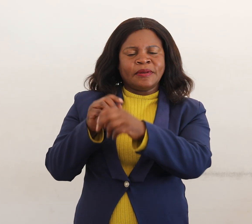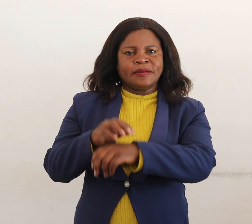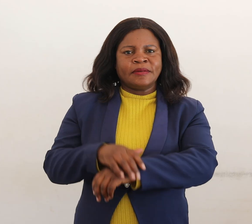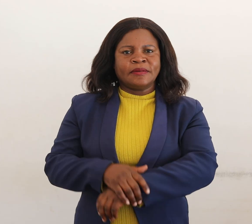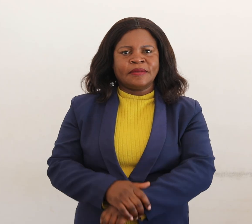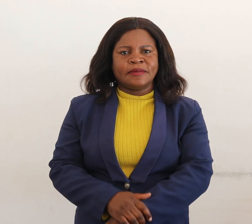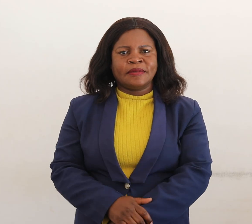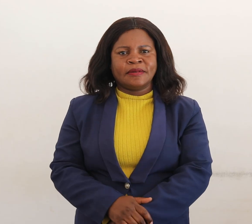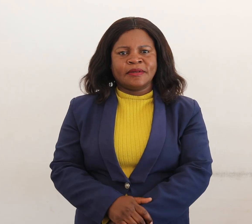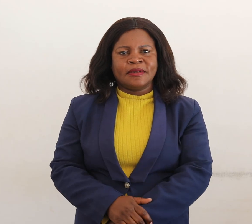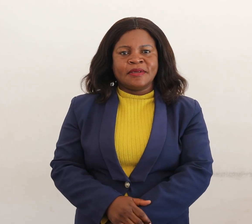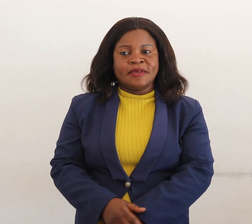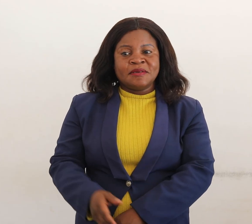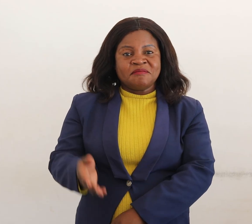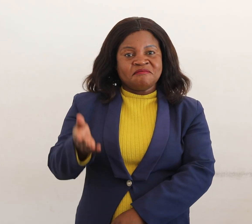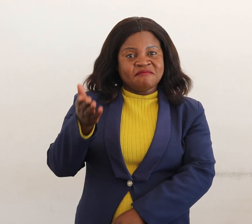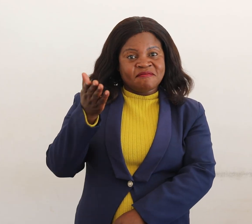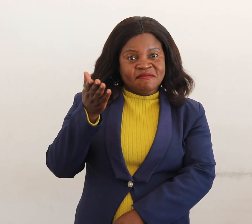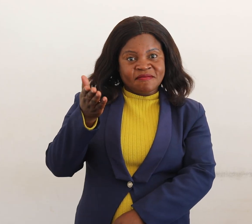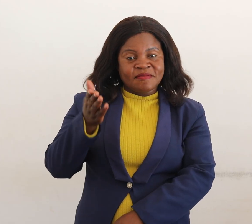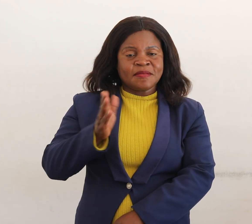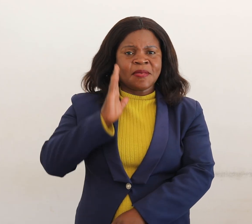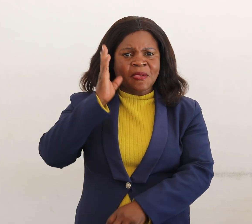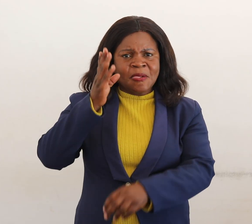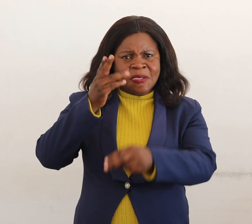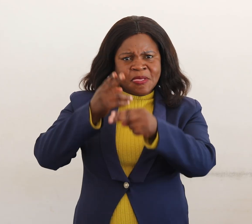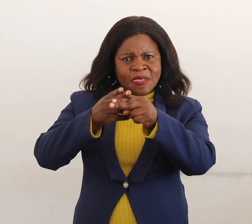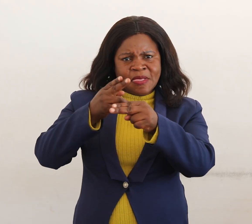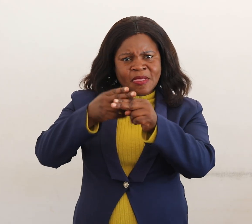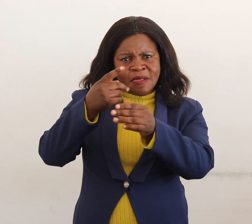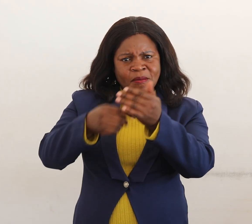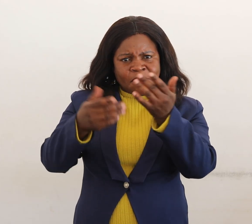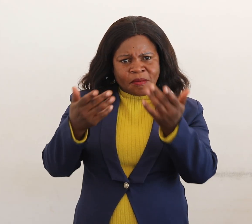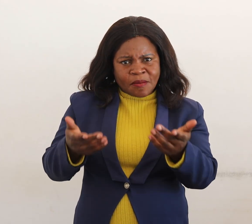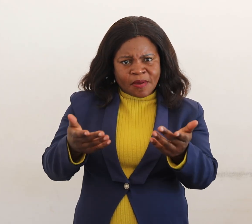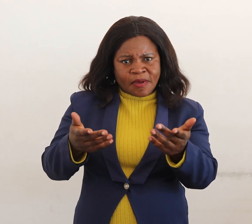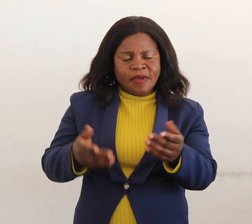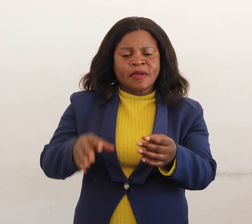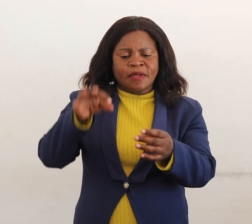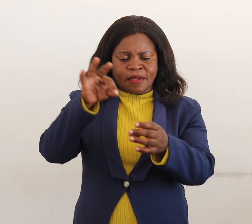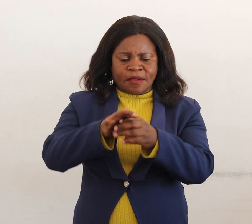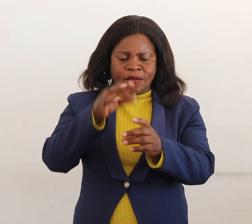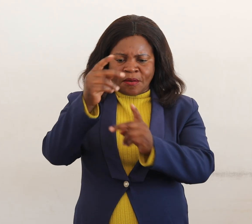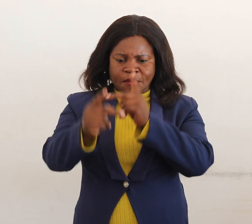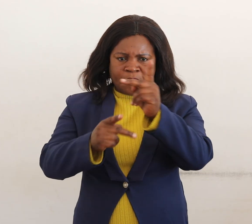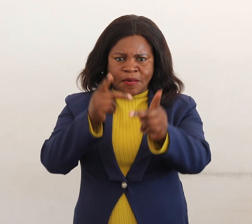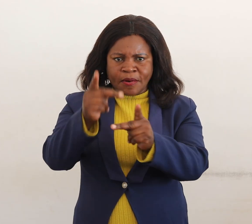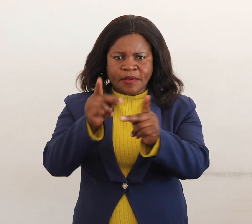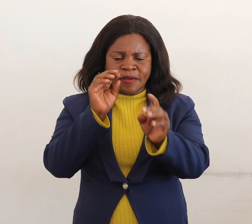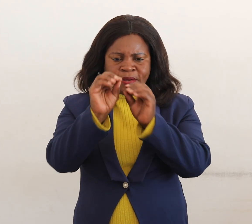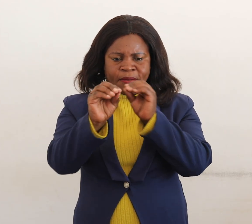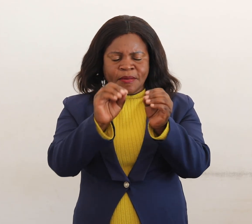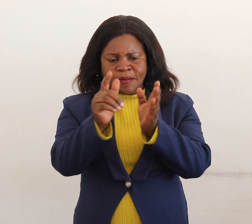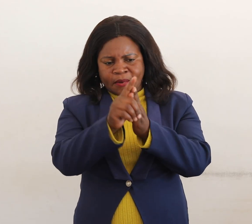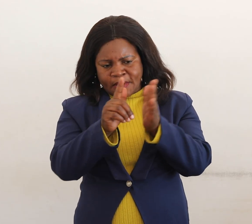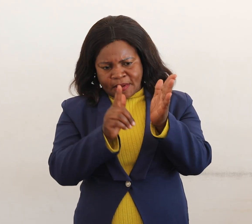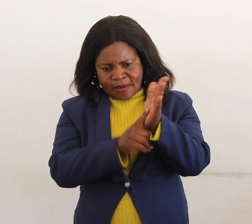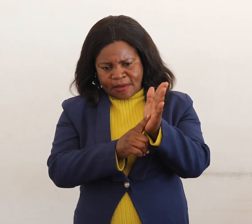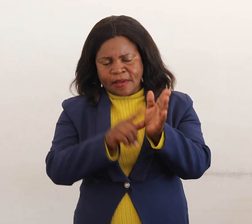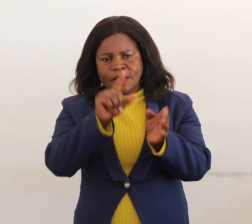This provision will be called the Electoral Process Amendment Act 2026. It should be